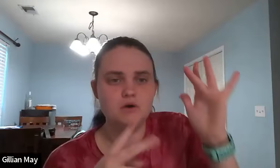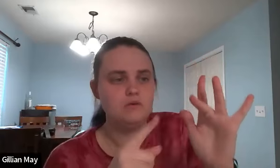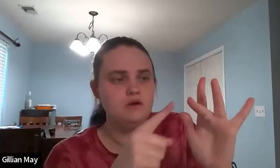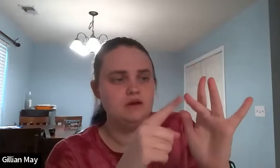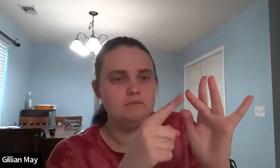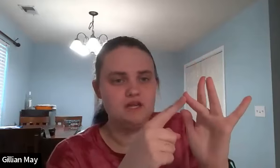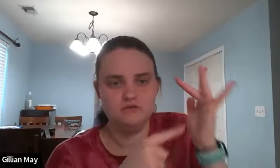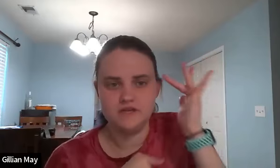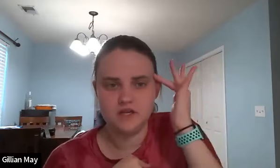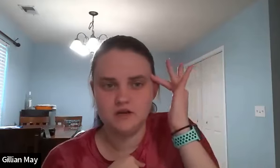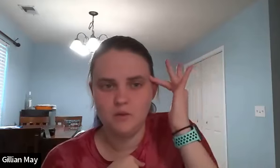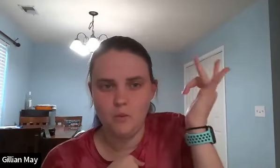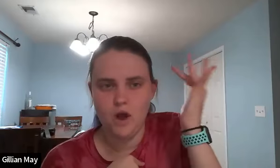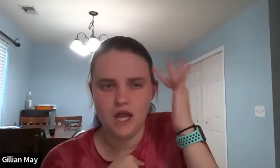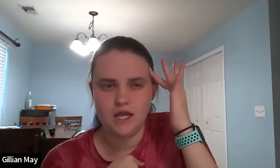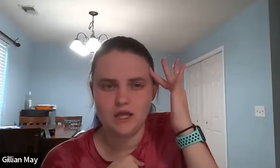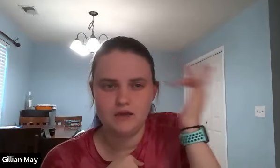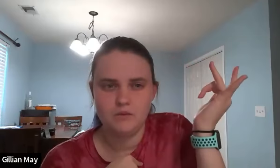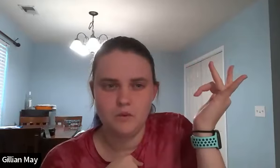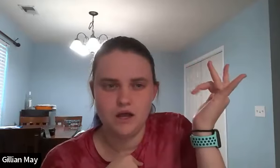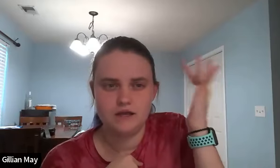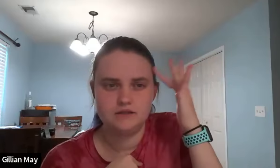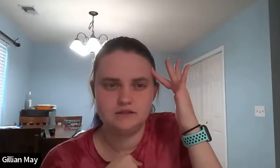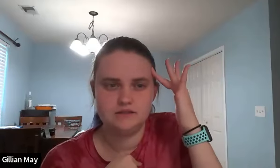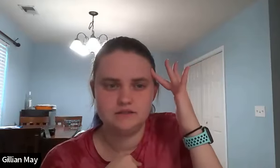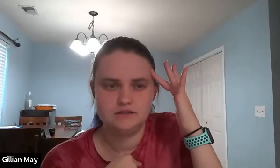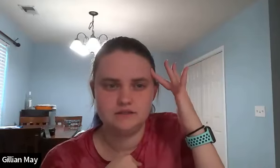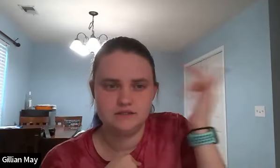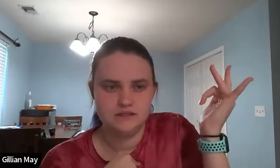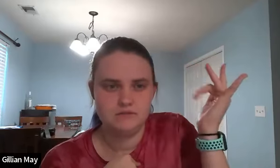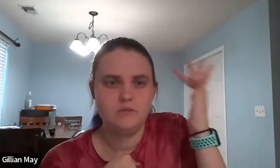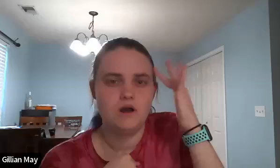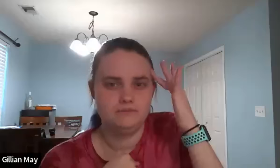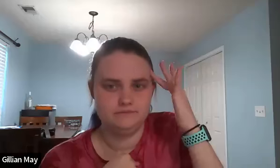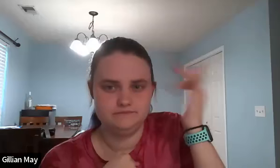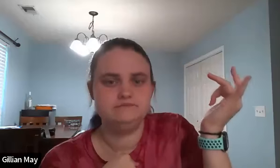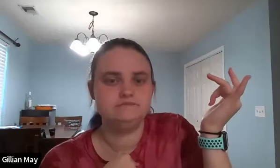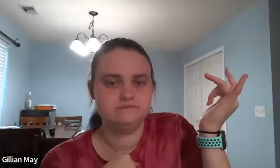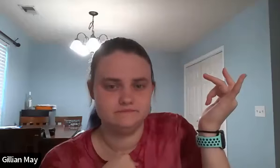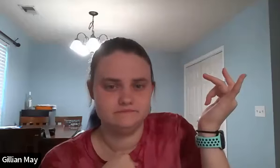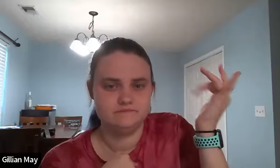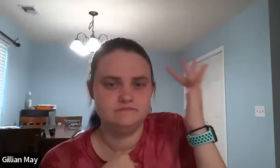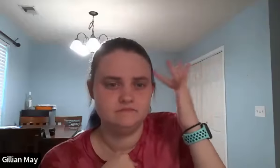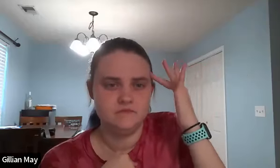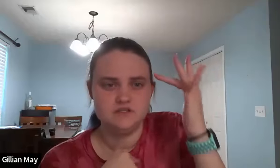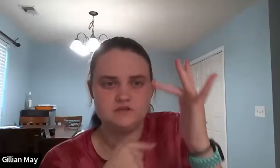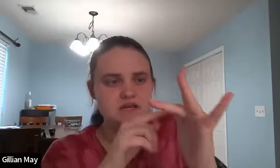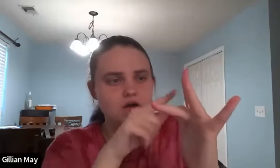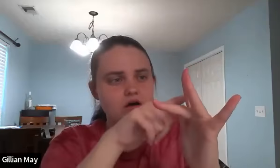go middle finger, why. Mm-hmm. So it's like all